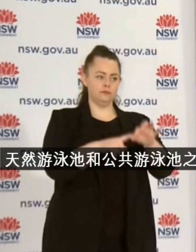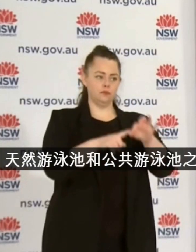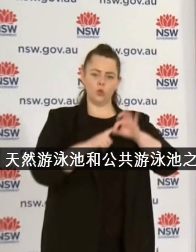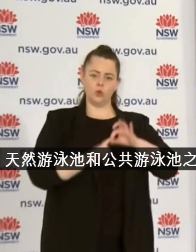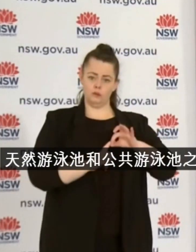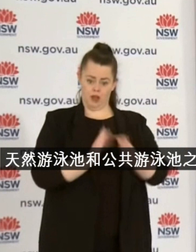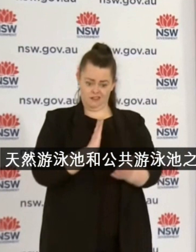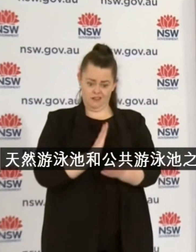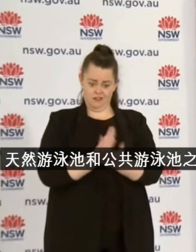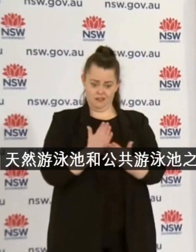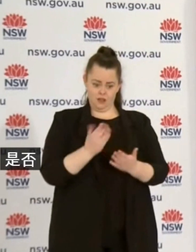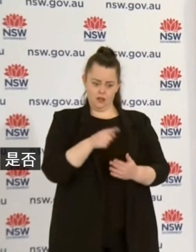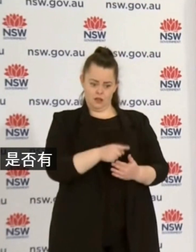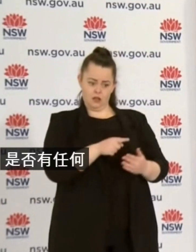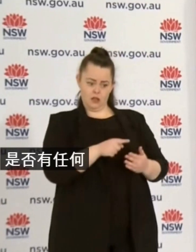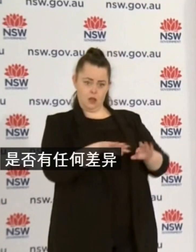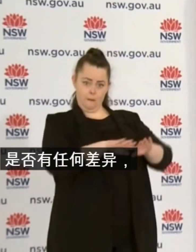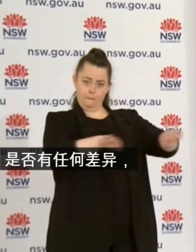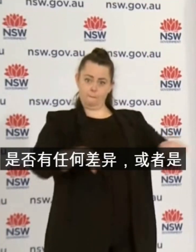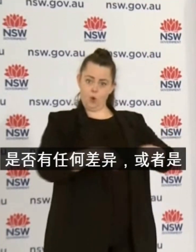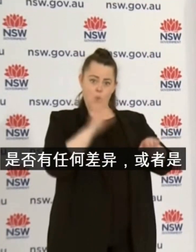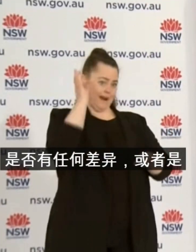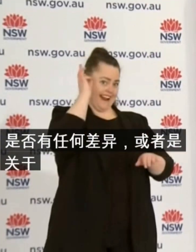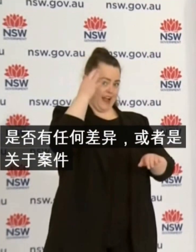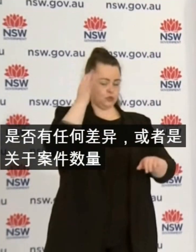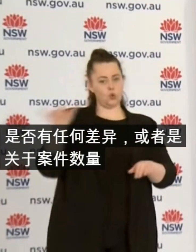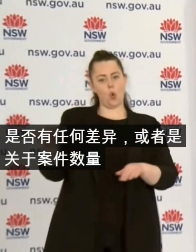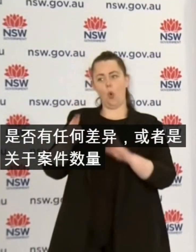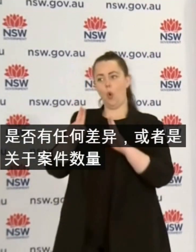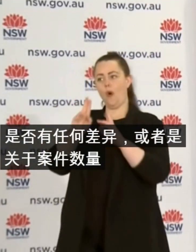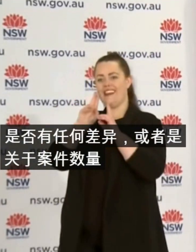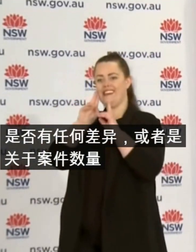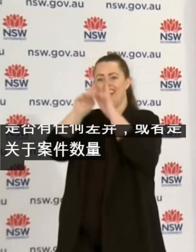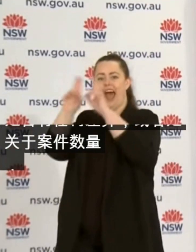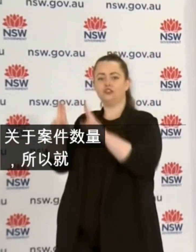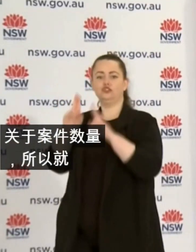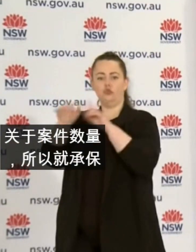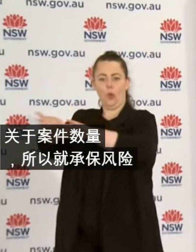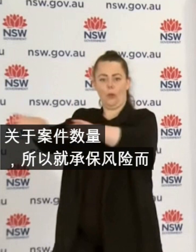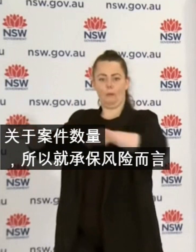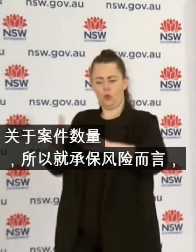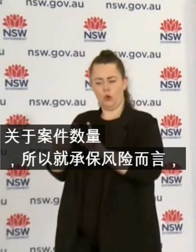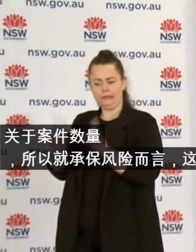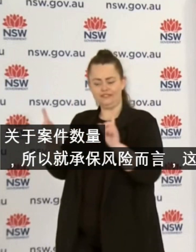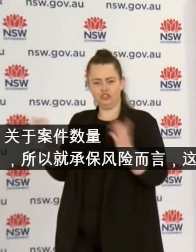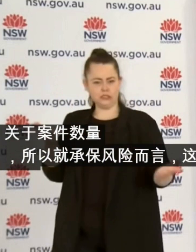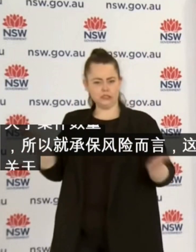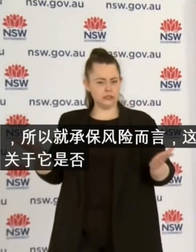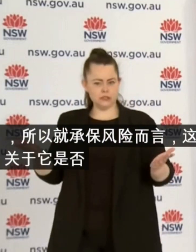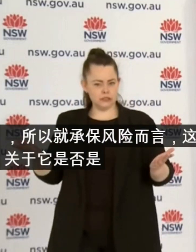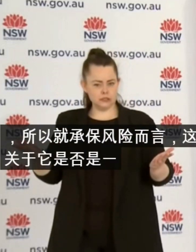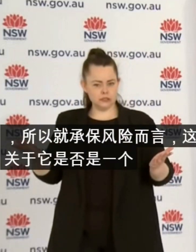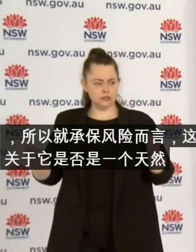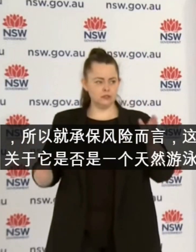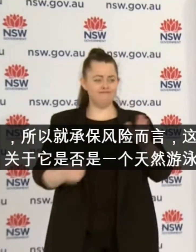and a public swimming pool, is there any difference, or is it about the caseload? So in terms of COVID risk, it's not about